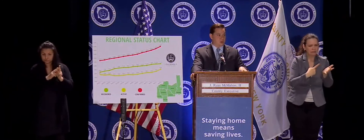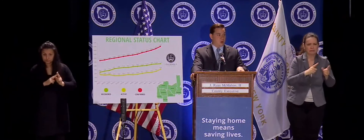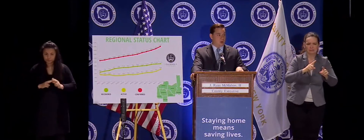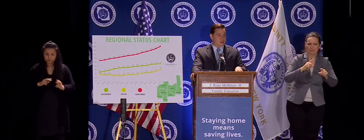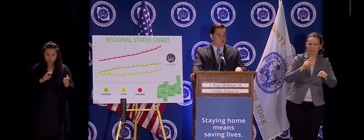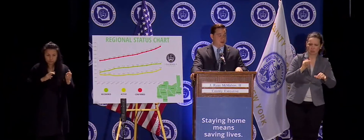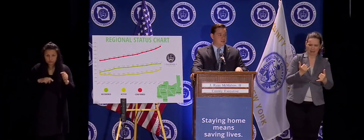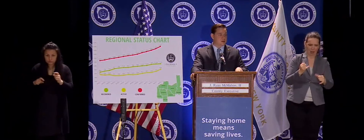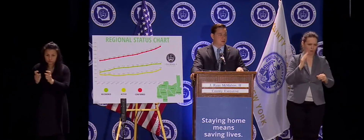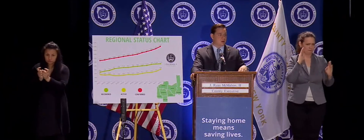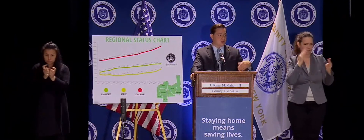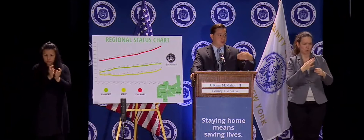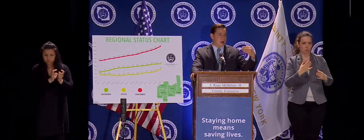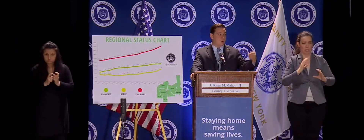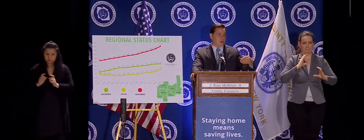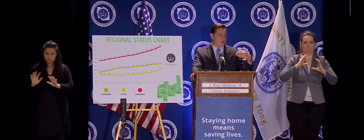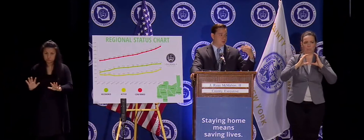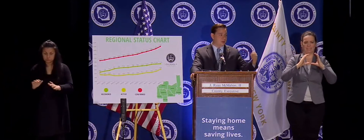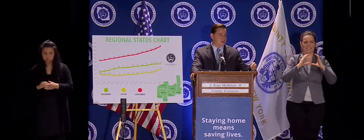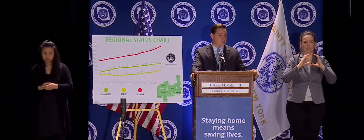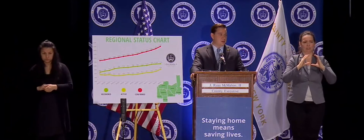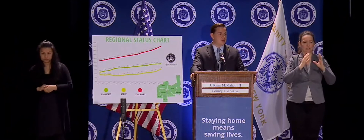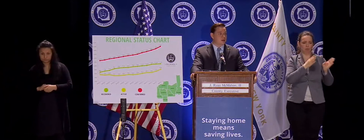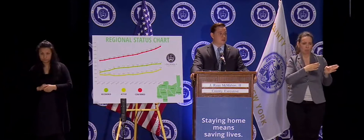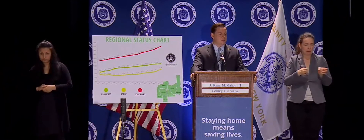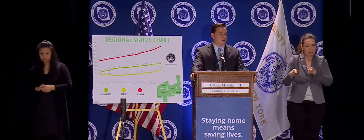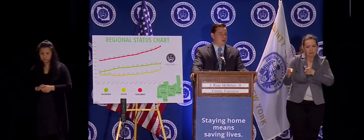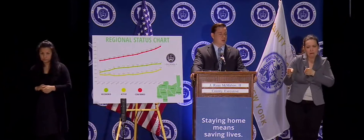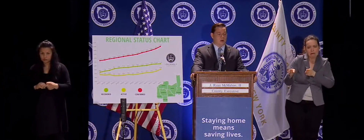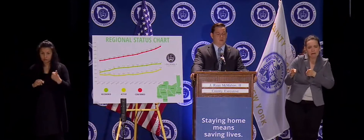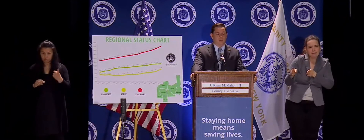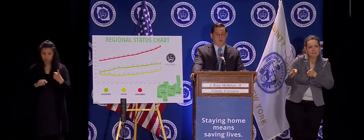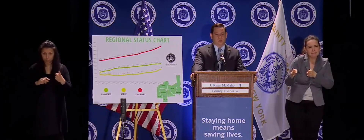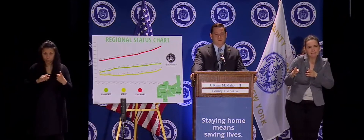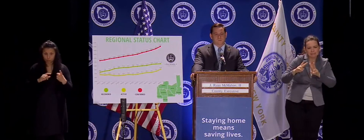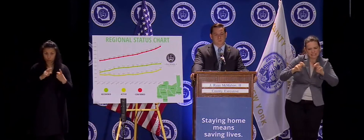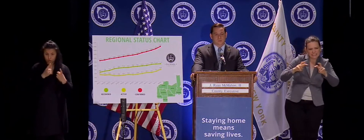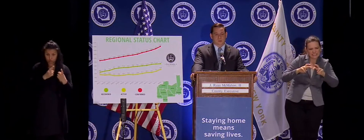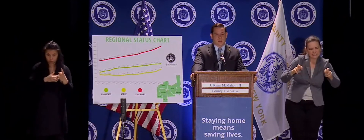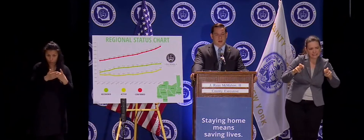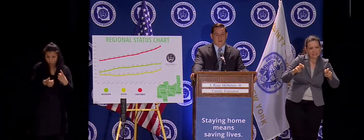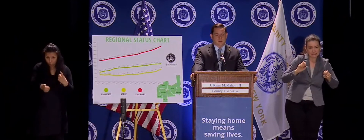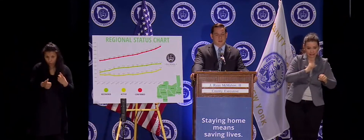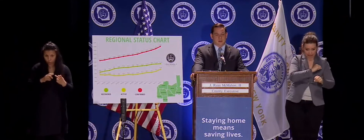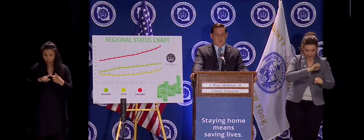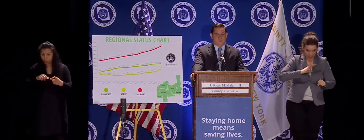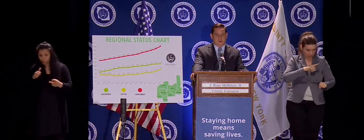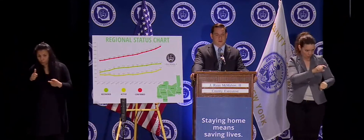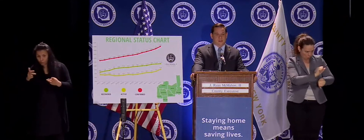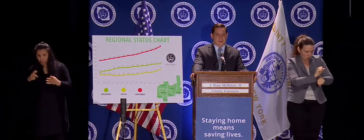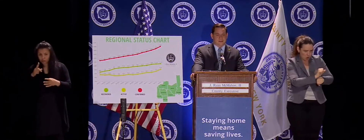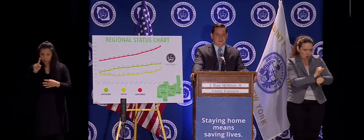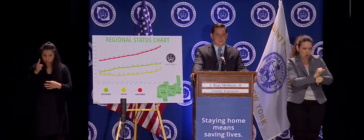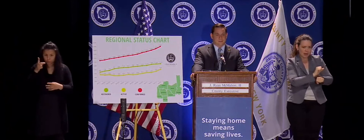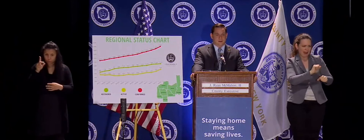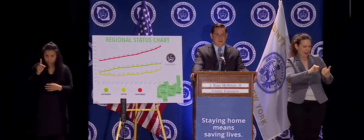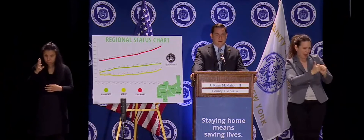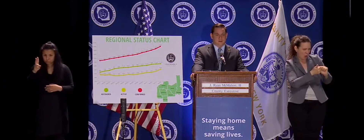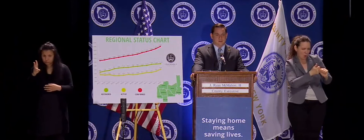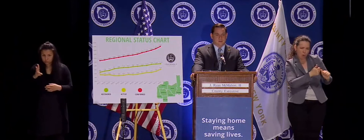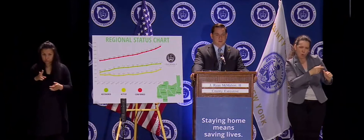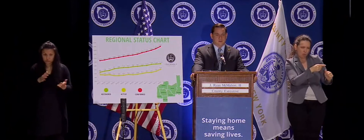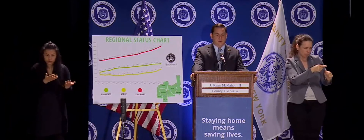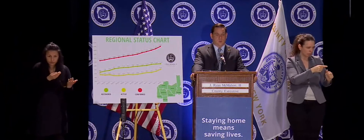when we know what each phase is going to look like and how we're going to do this to communicate well with the public. But certainly